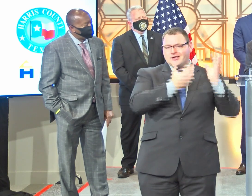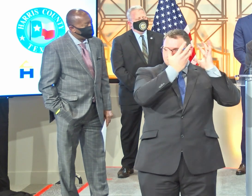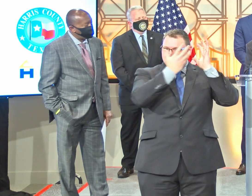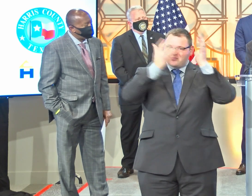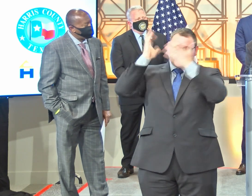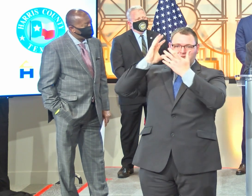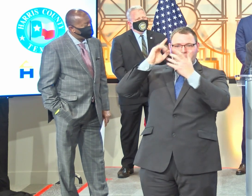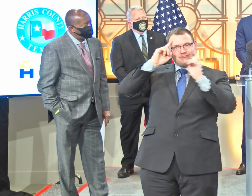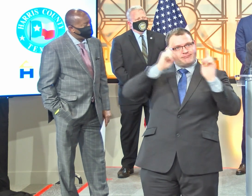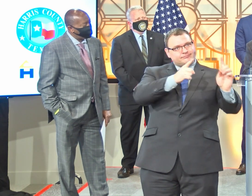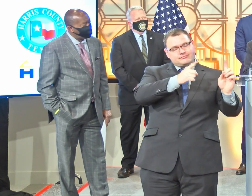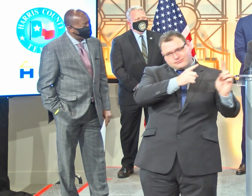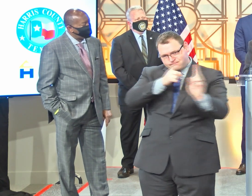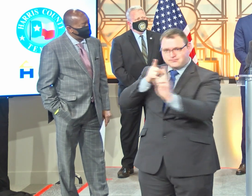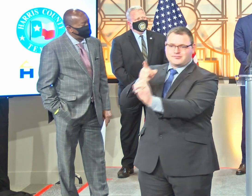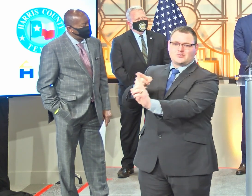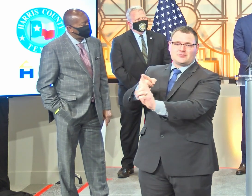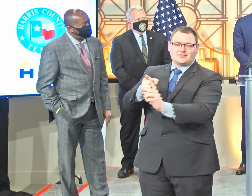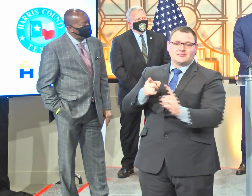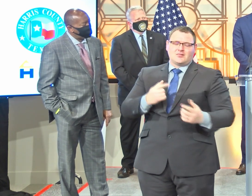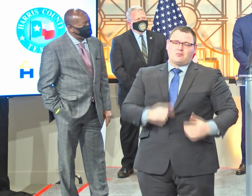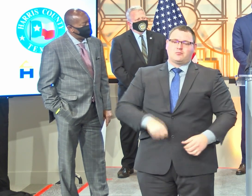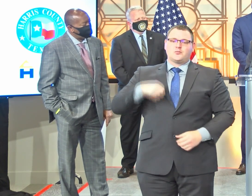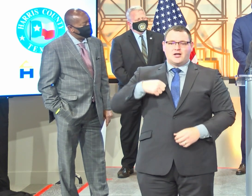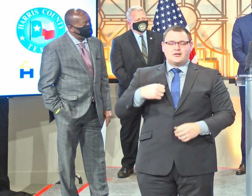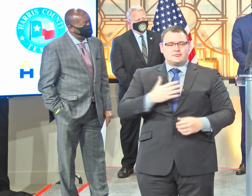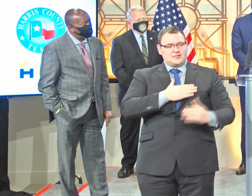this. But through this collaboration,